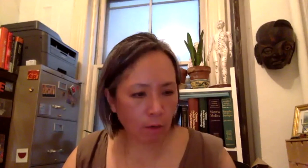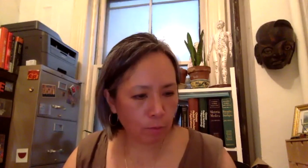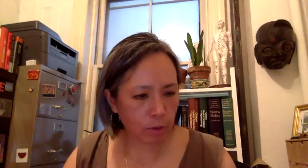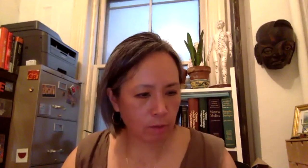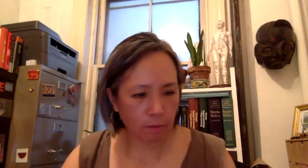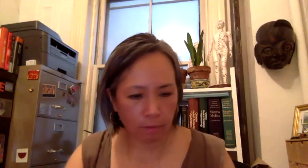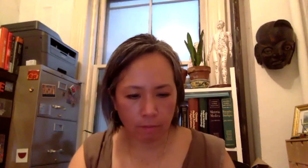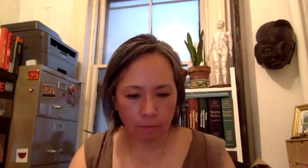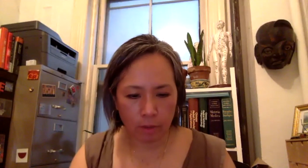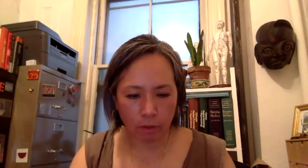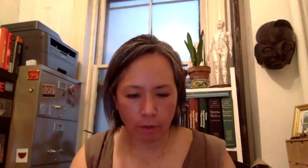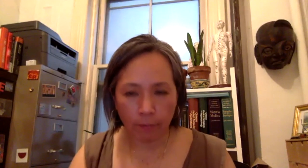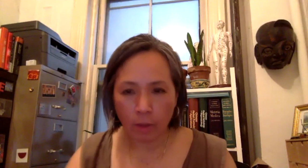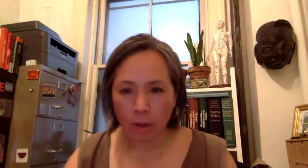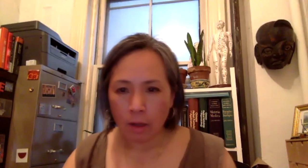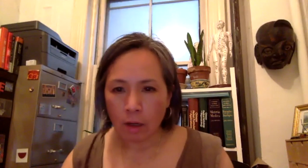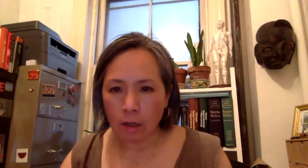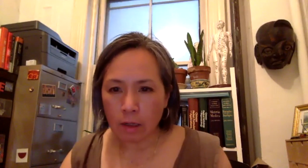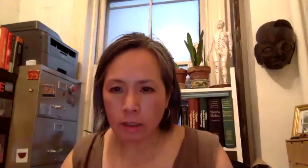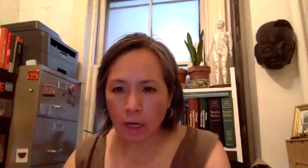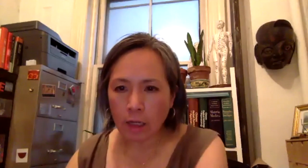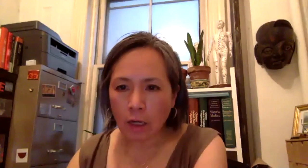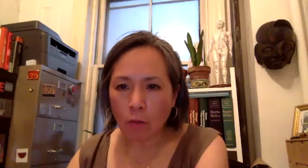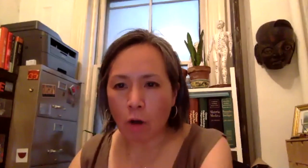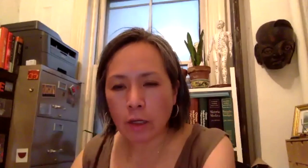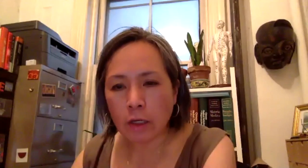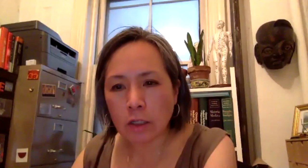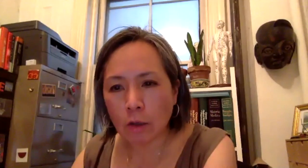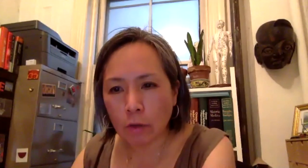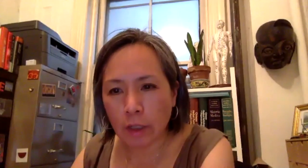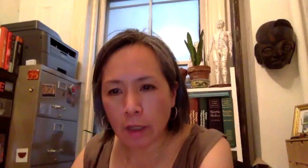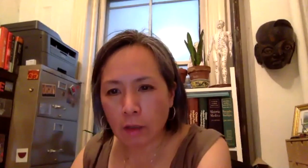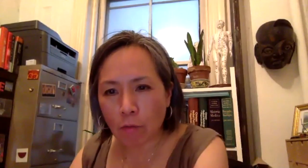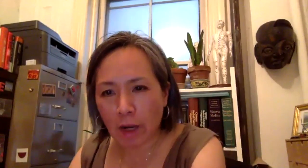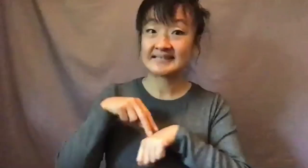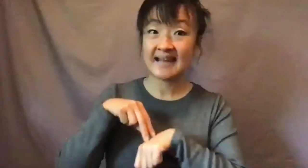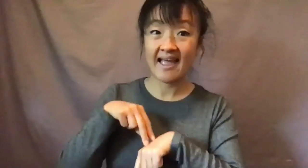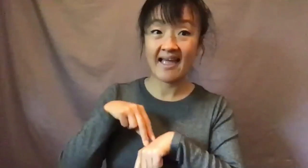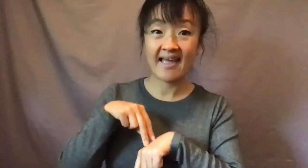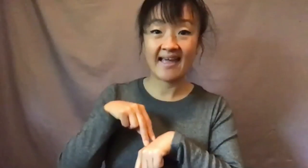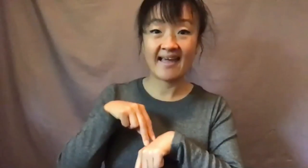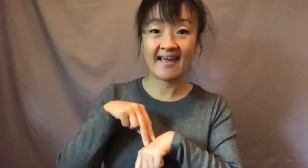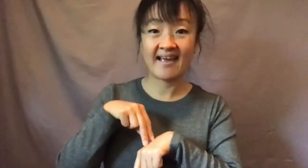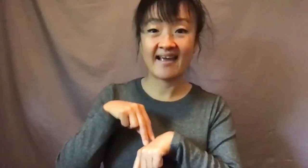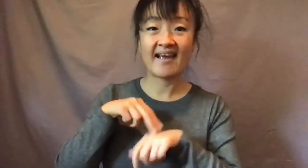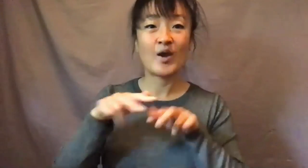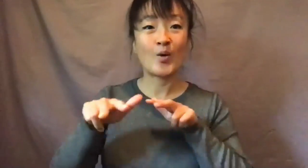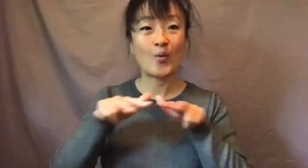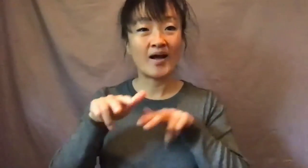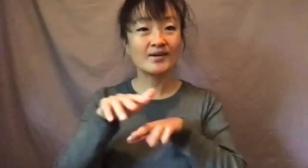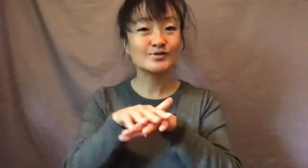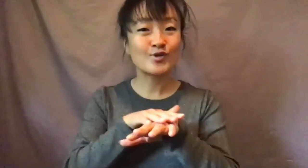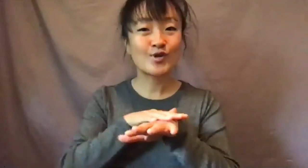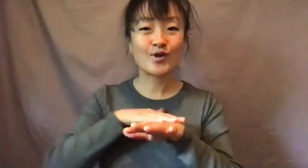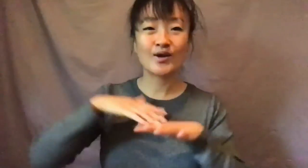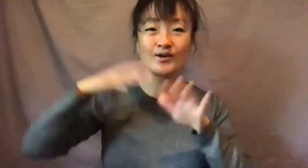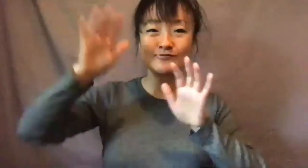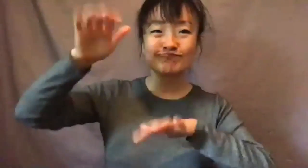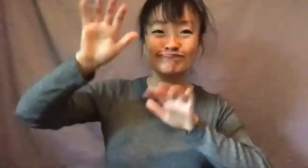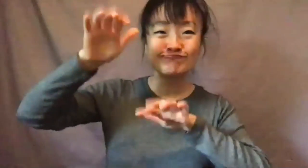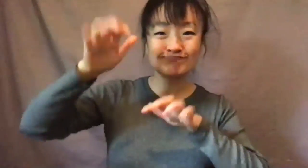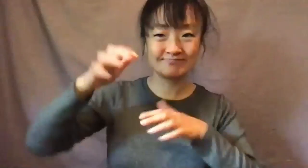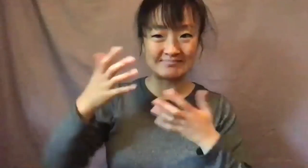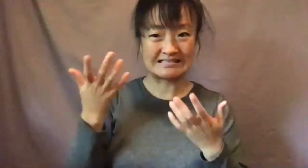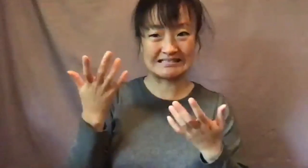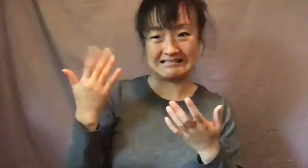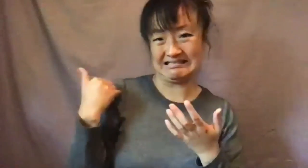Standing, oops, sorry. Standing and walking slowly in the rain. Gosh, we had a lot of rain to do that over the